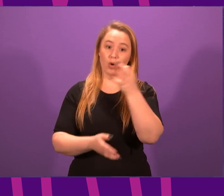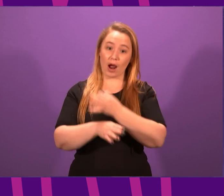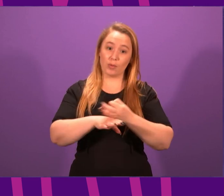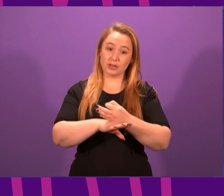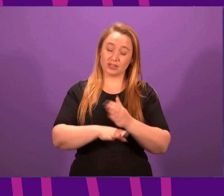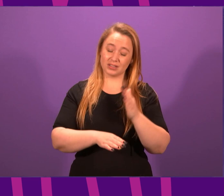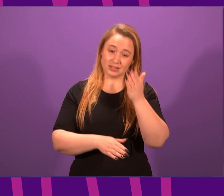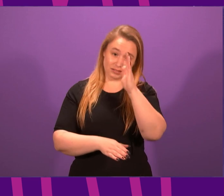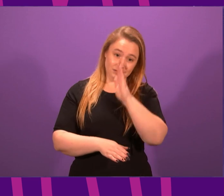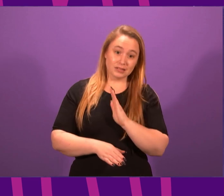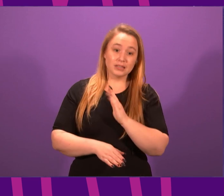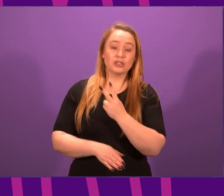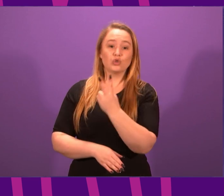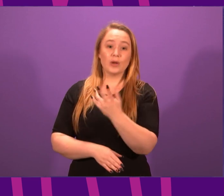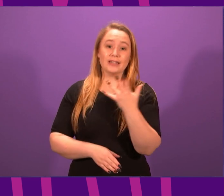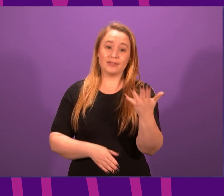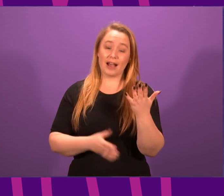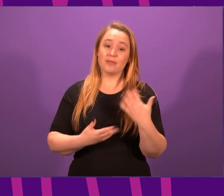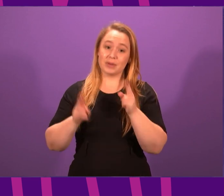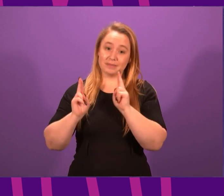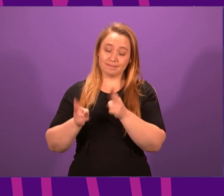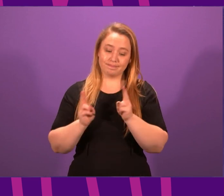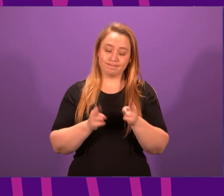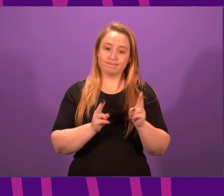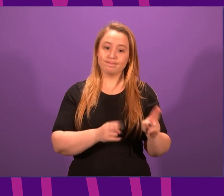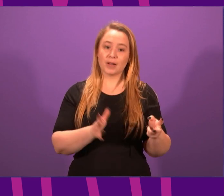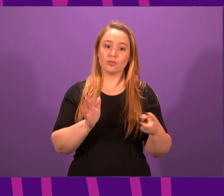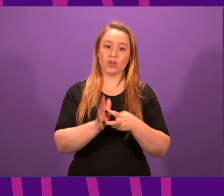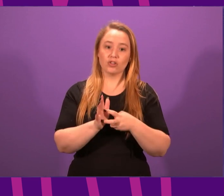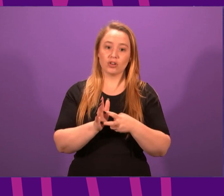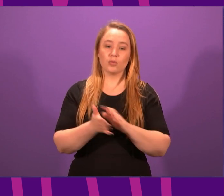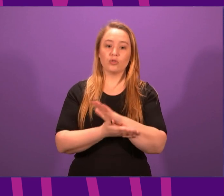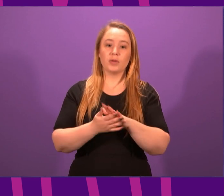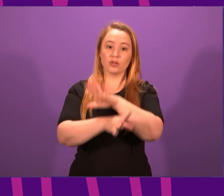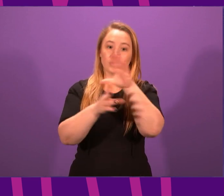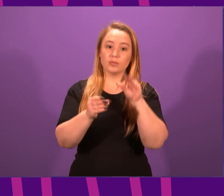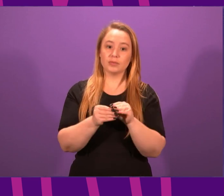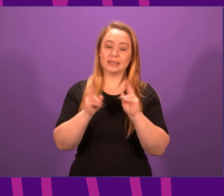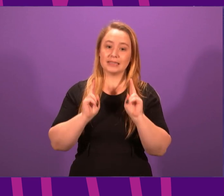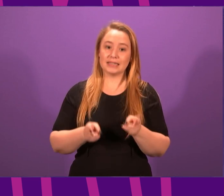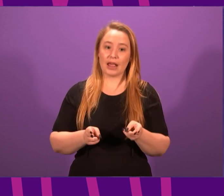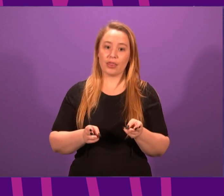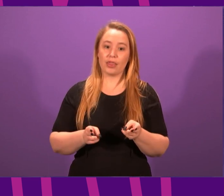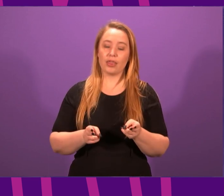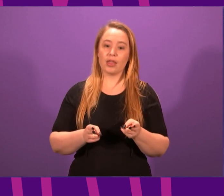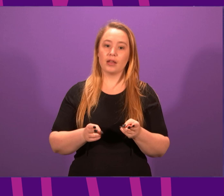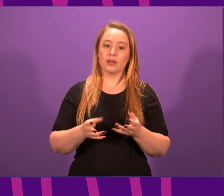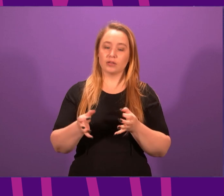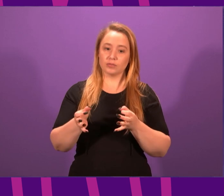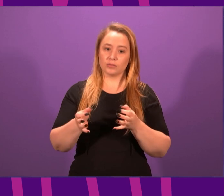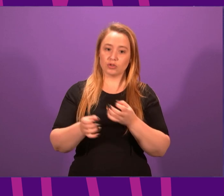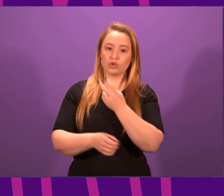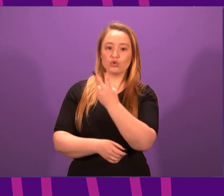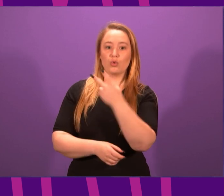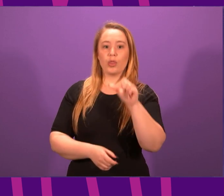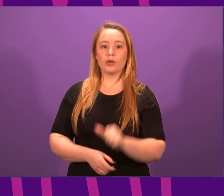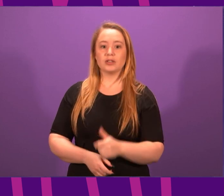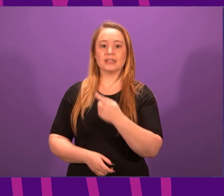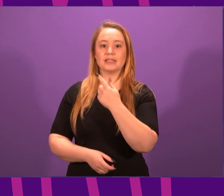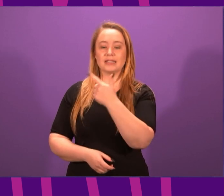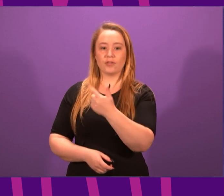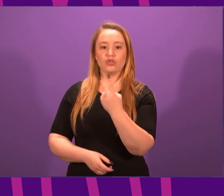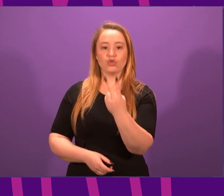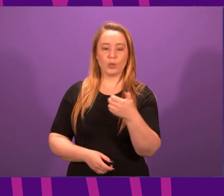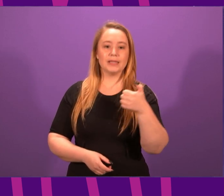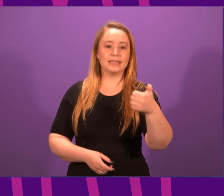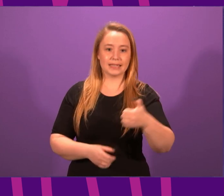that 25 additional deaths have been registered, which takes the total number of deaths under that daily measurement to 2,726.